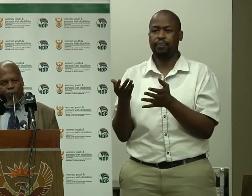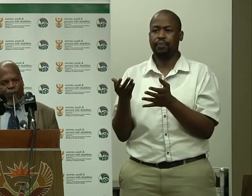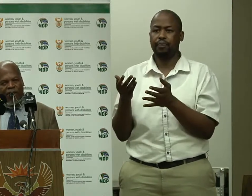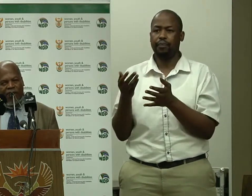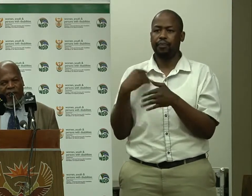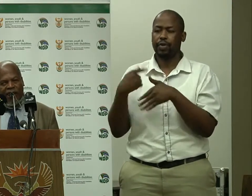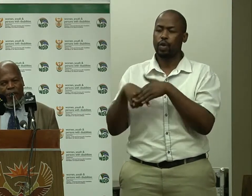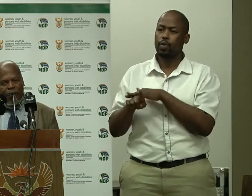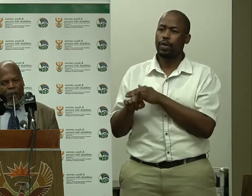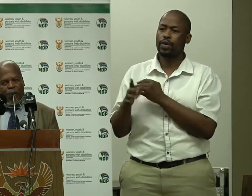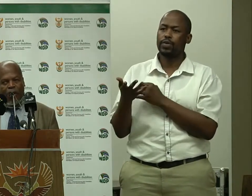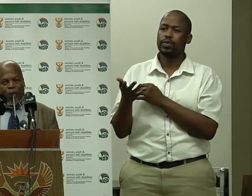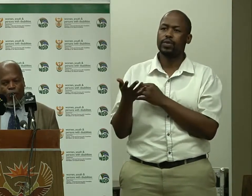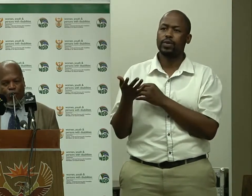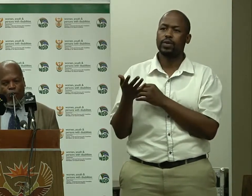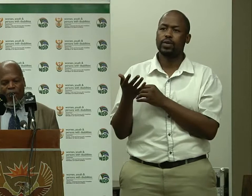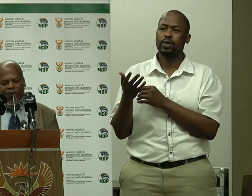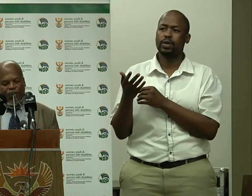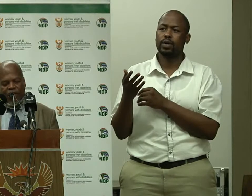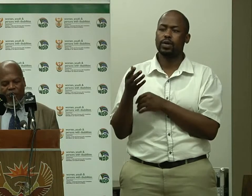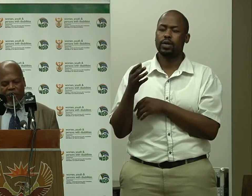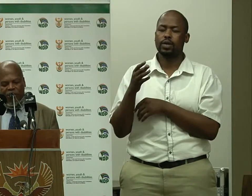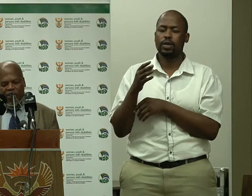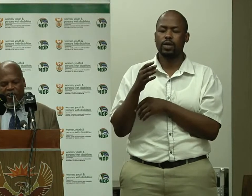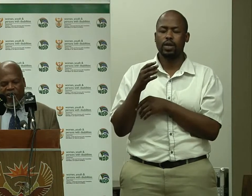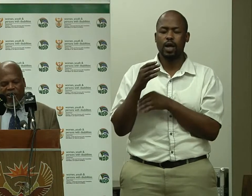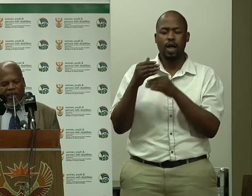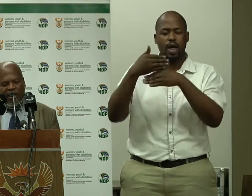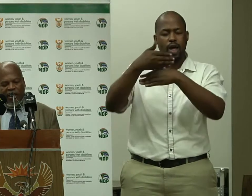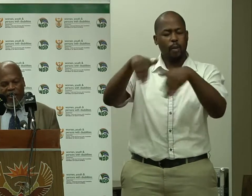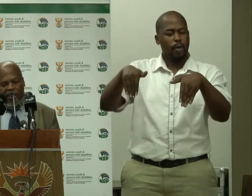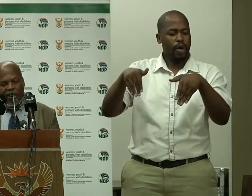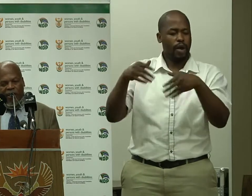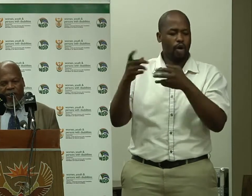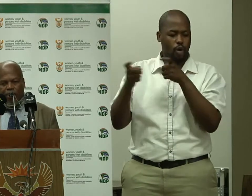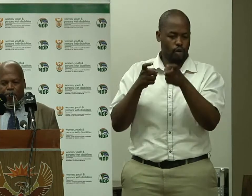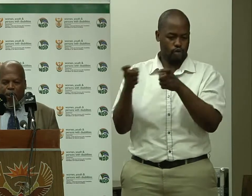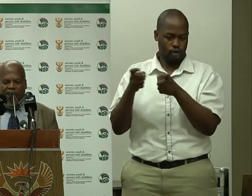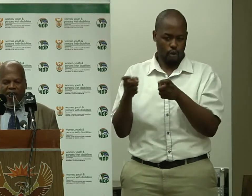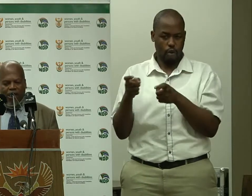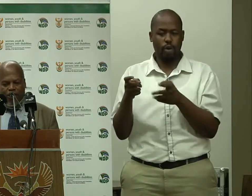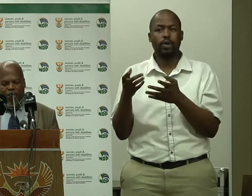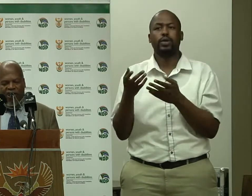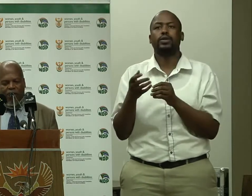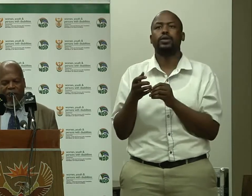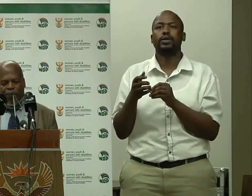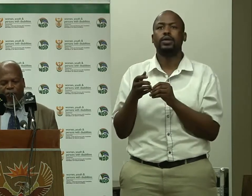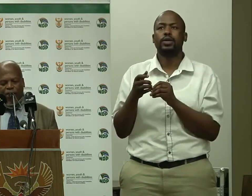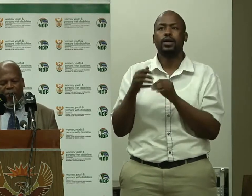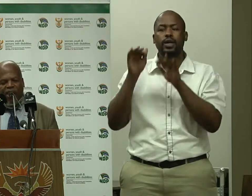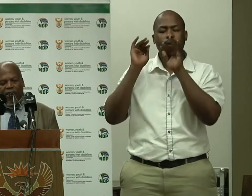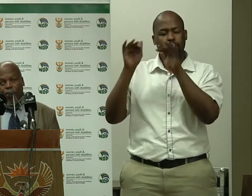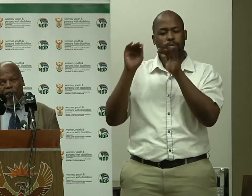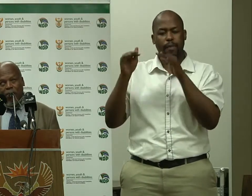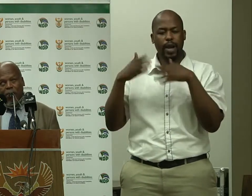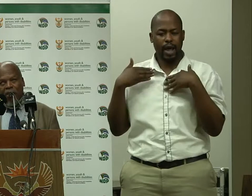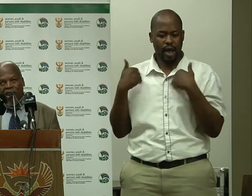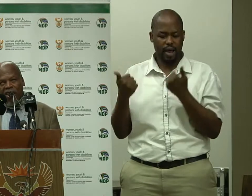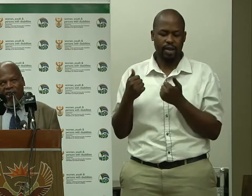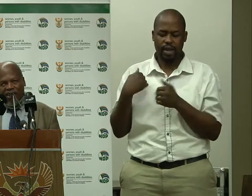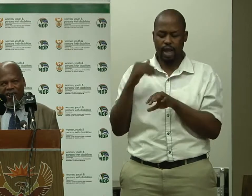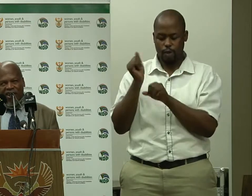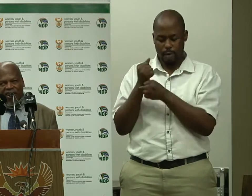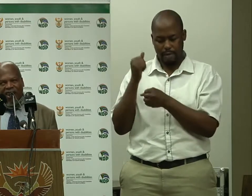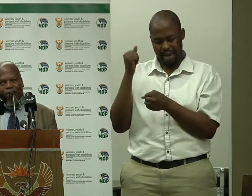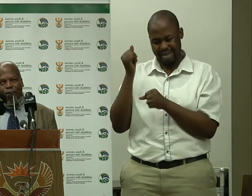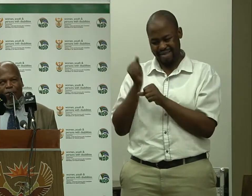went into the border control work stream, the public health containment work stream, and we